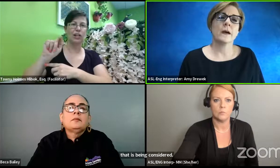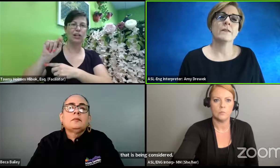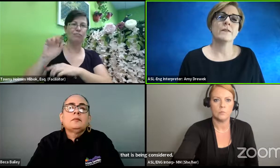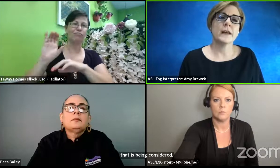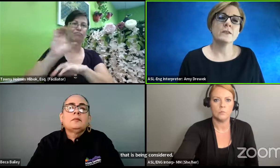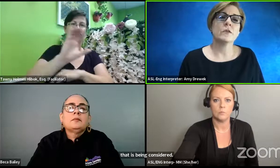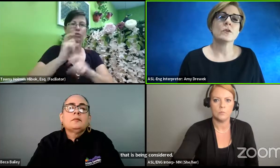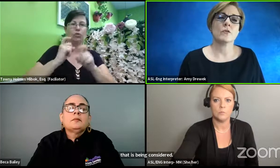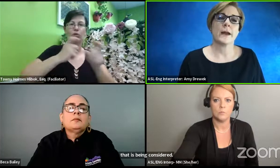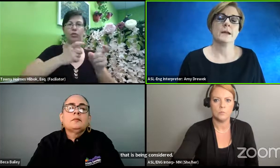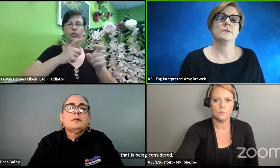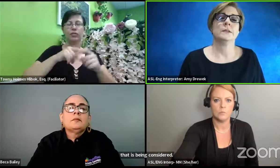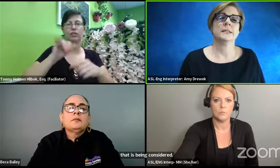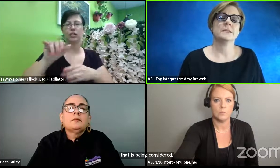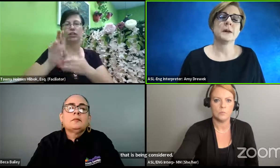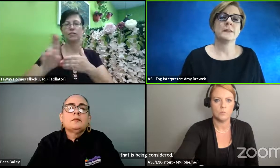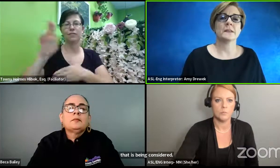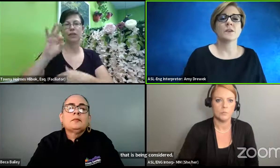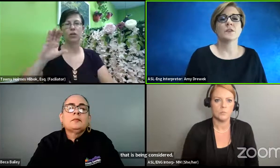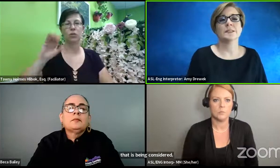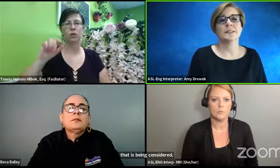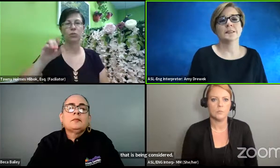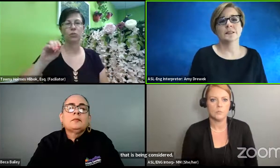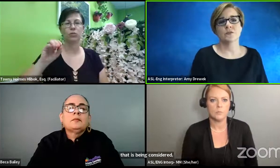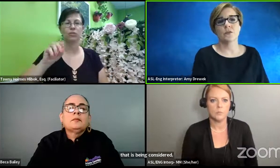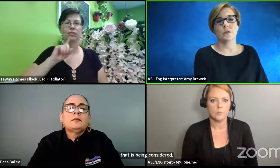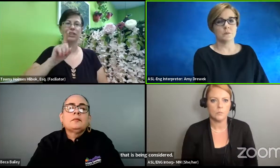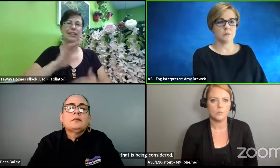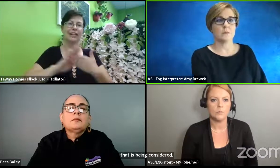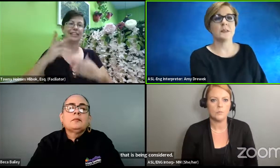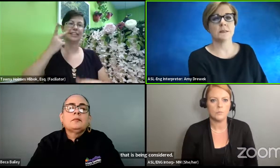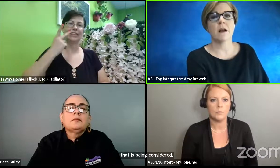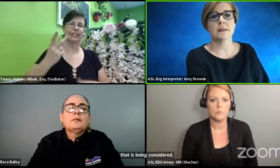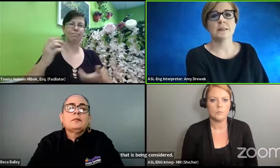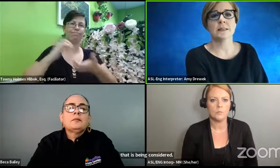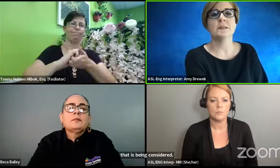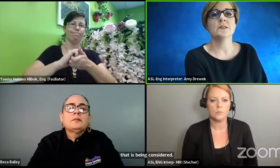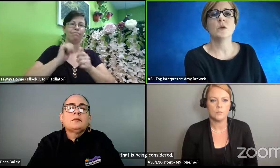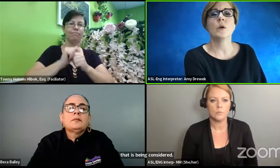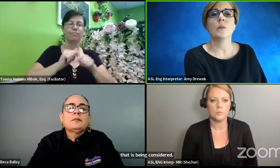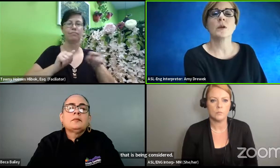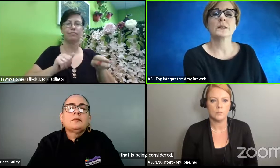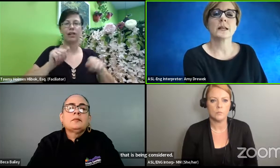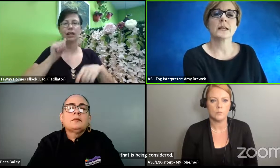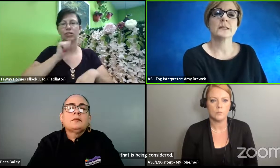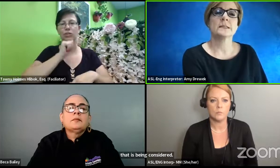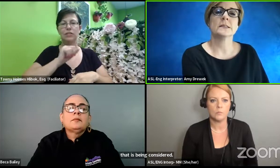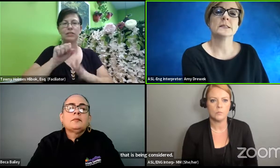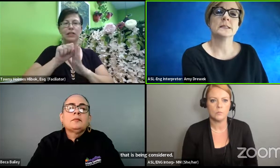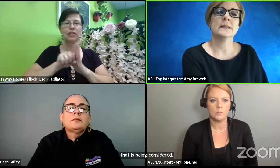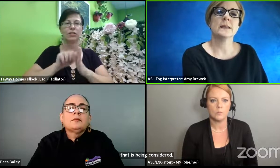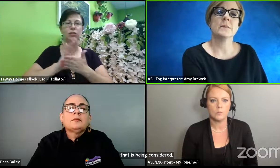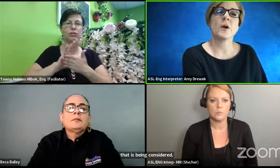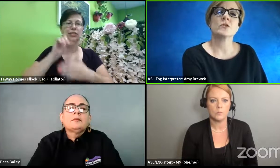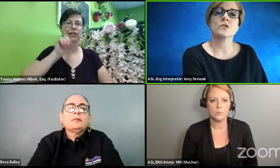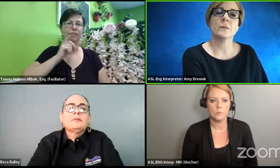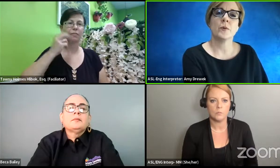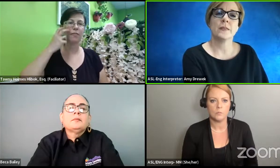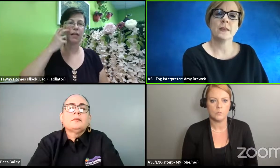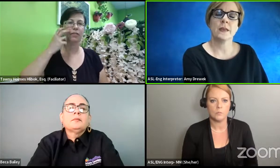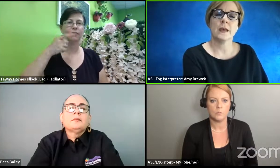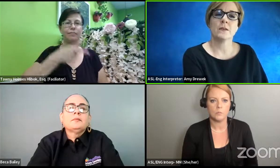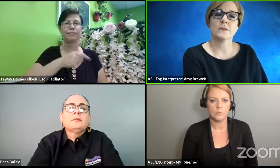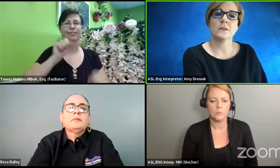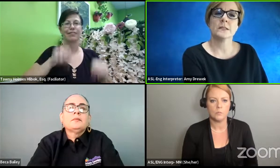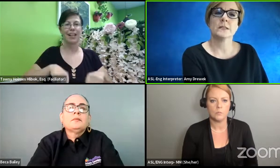Also, a federal grant released by the Center for Disease Control is Odyssey. So we're excited to see the